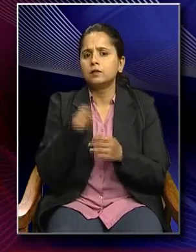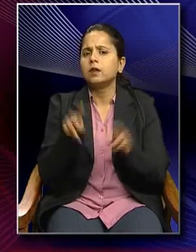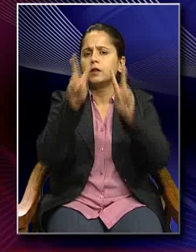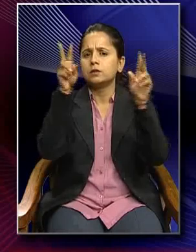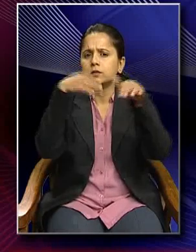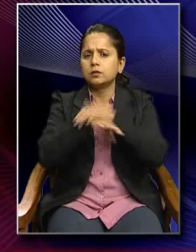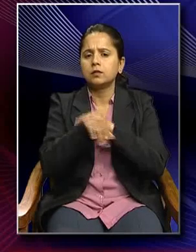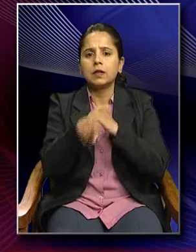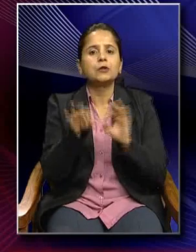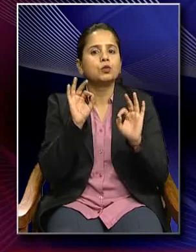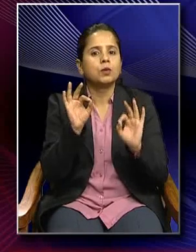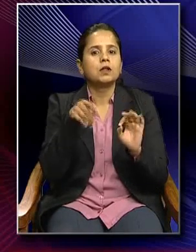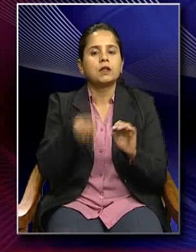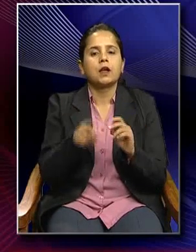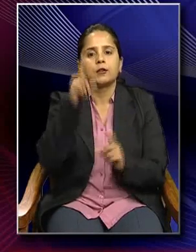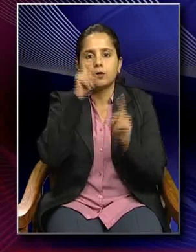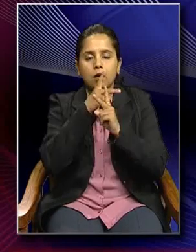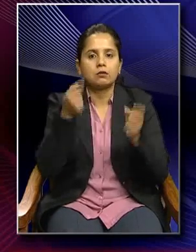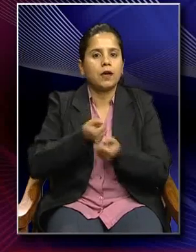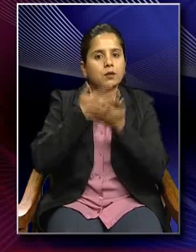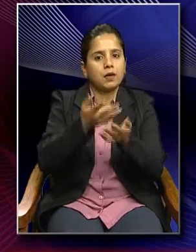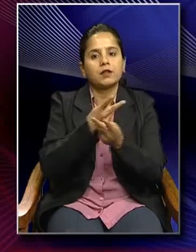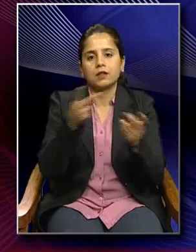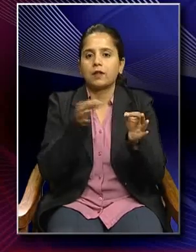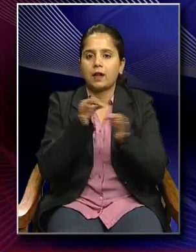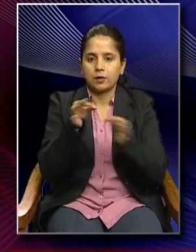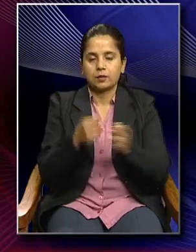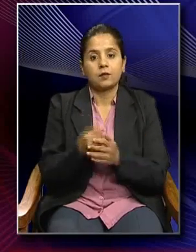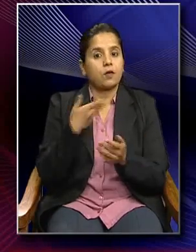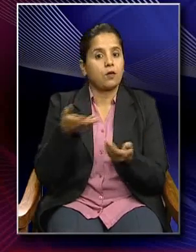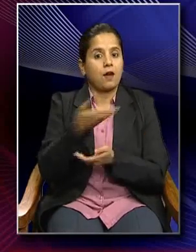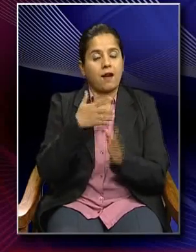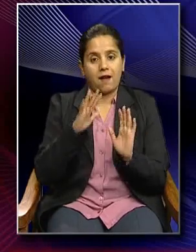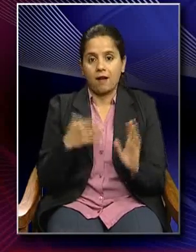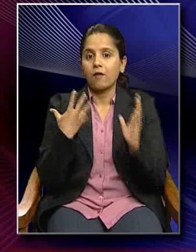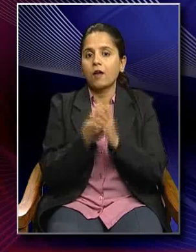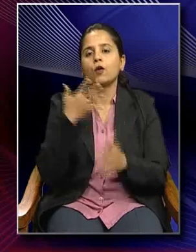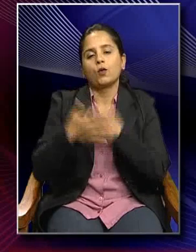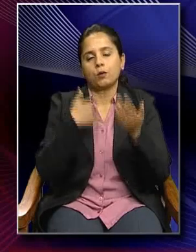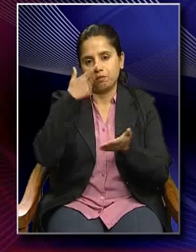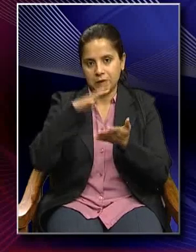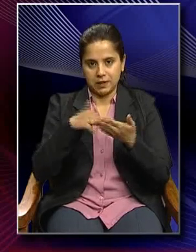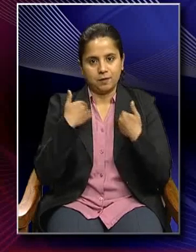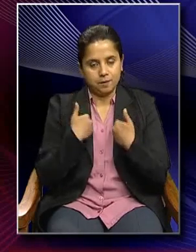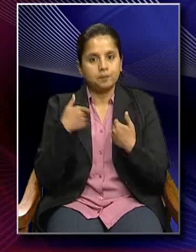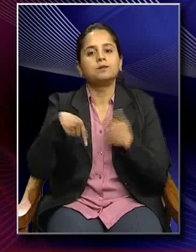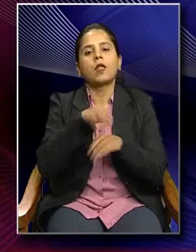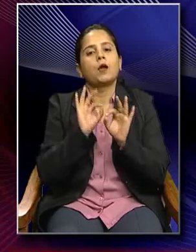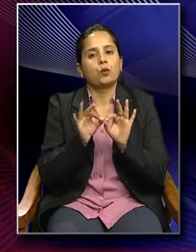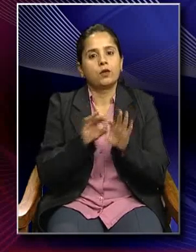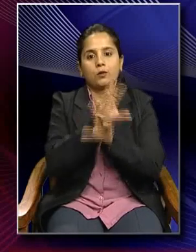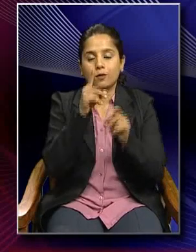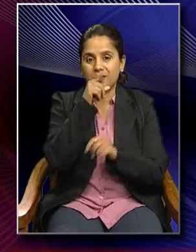special segment of symbolic expressions. And we have with us Ms. Manisha, who is going to interpret